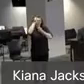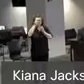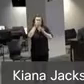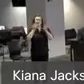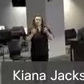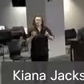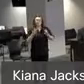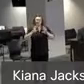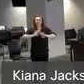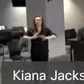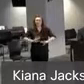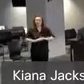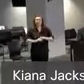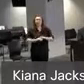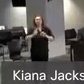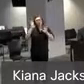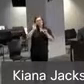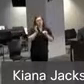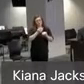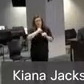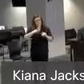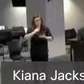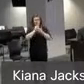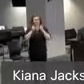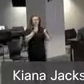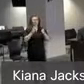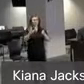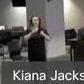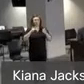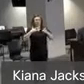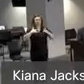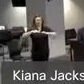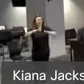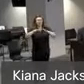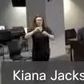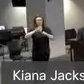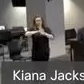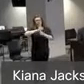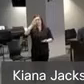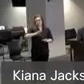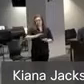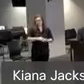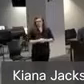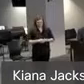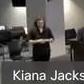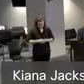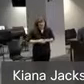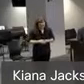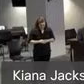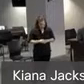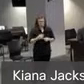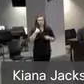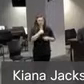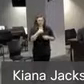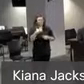advantage of learning to manage anxiety and reducing the stress overall. We think it'll be a great addition,